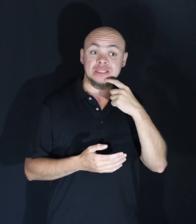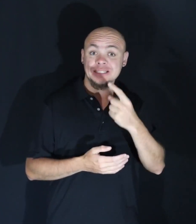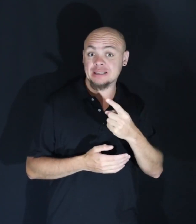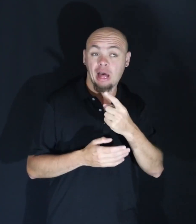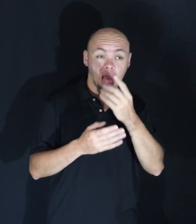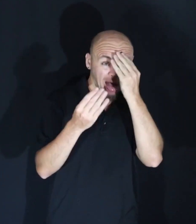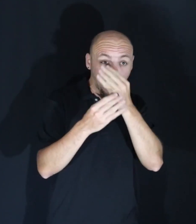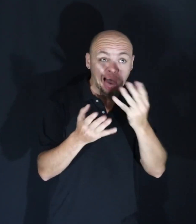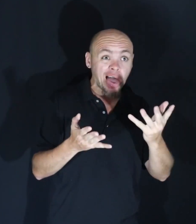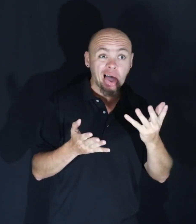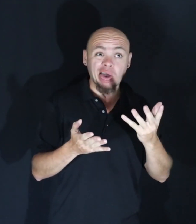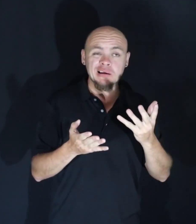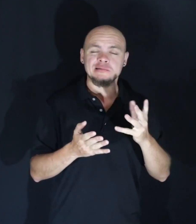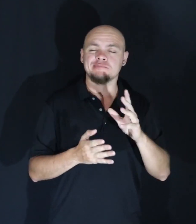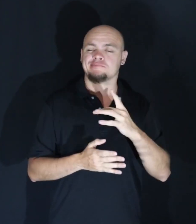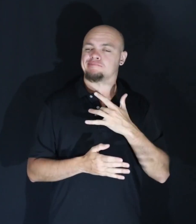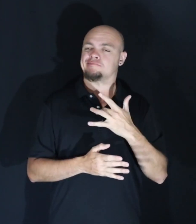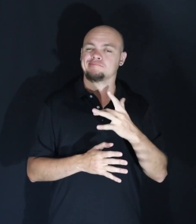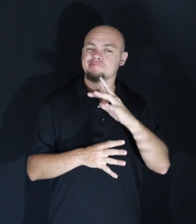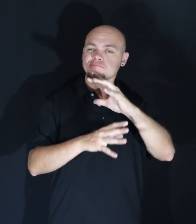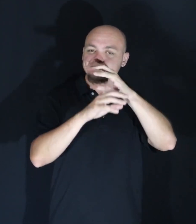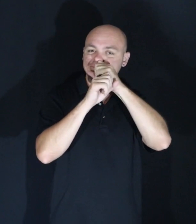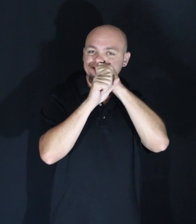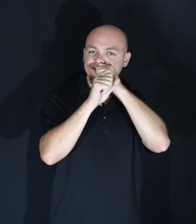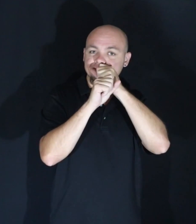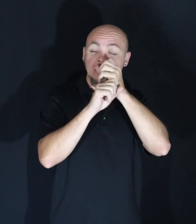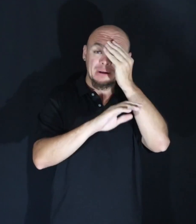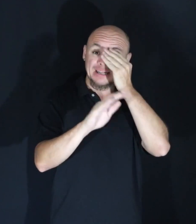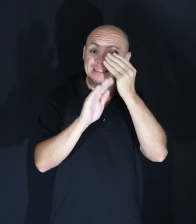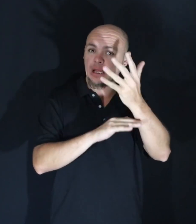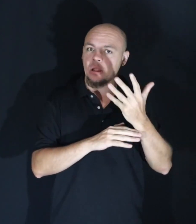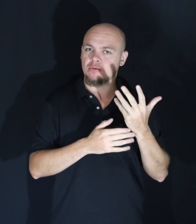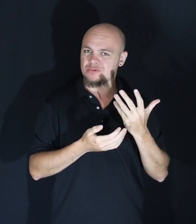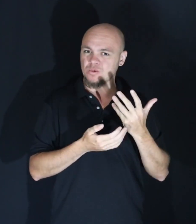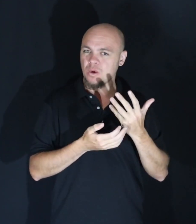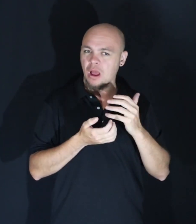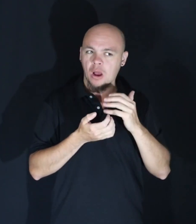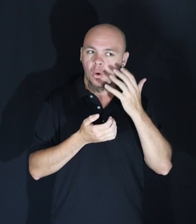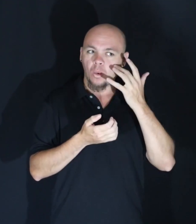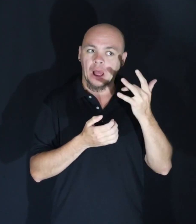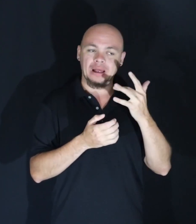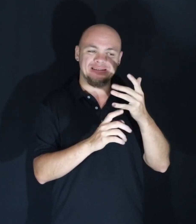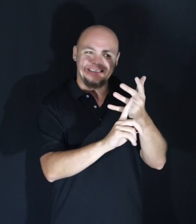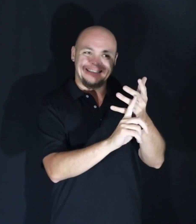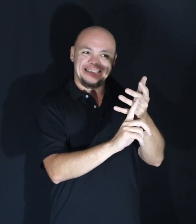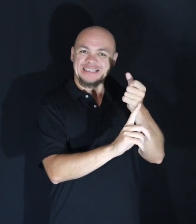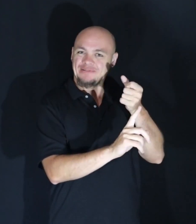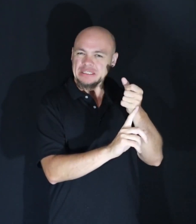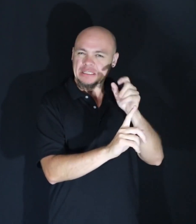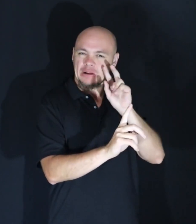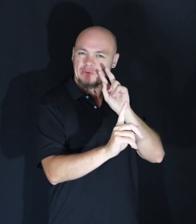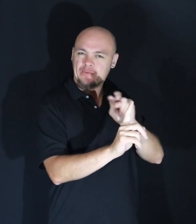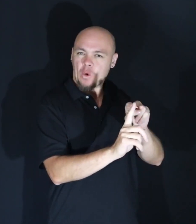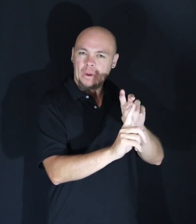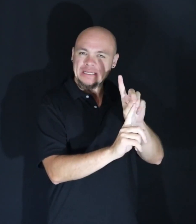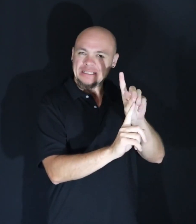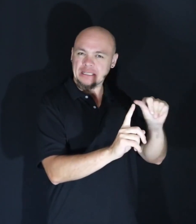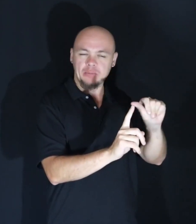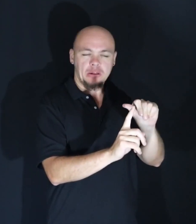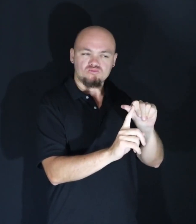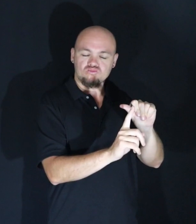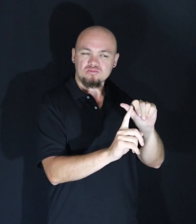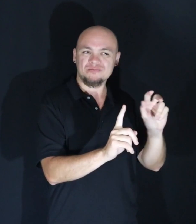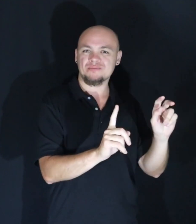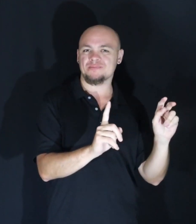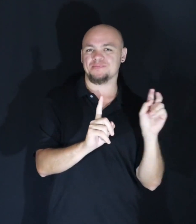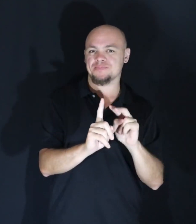loud. I'm telling you because this is how we move away from a deficit model of disability. We